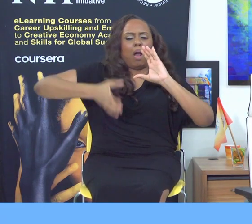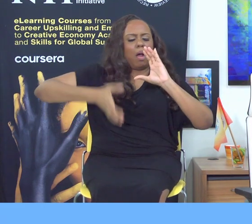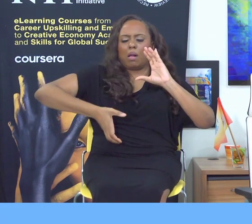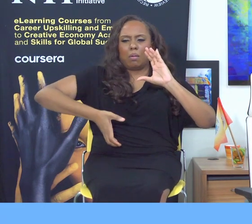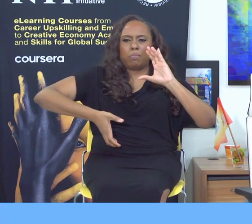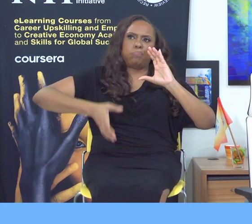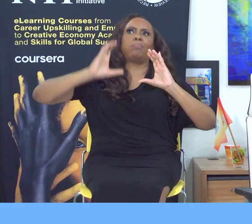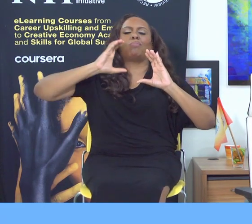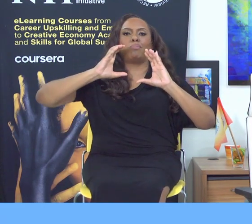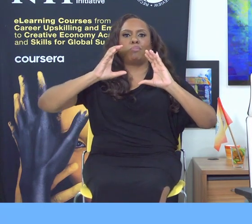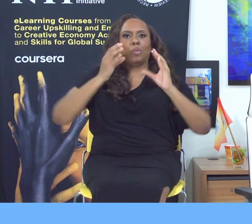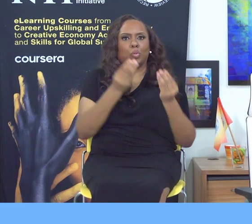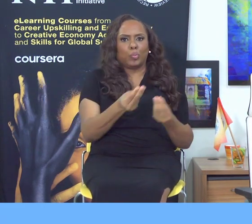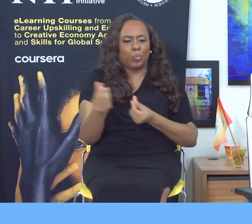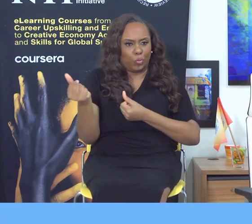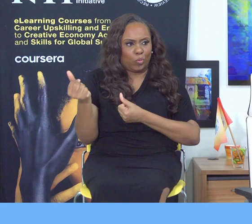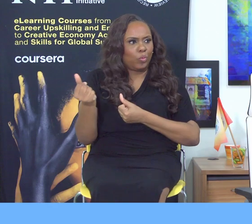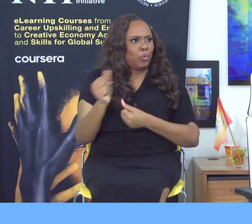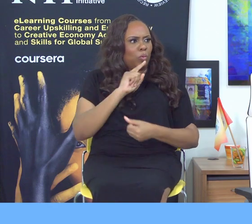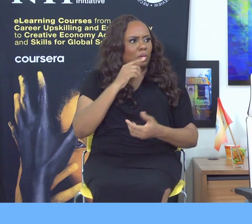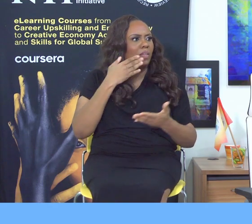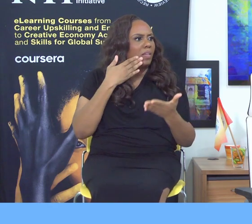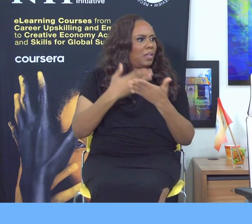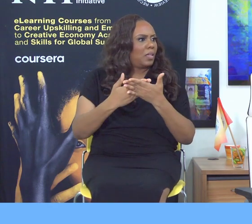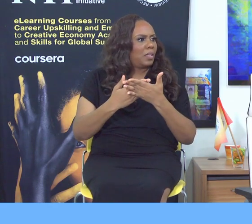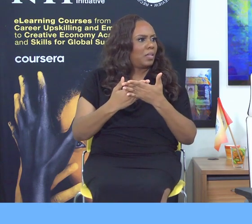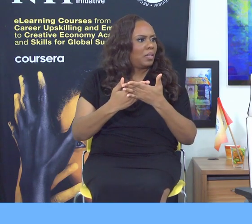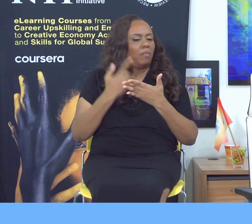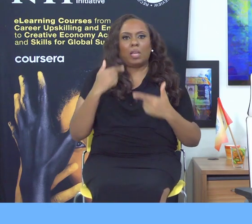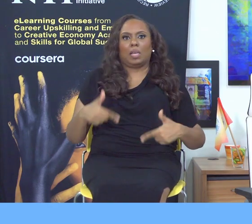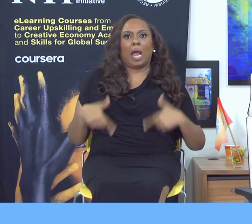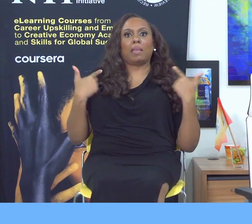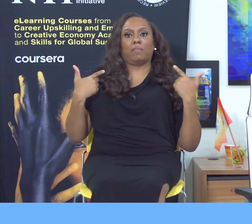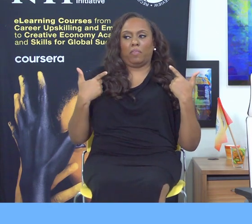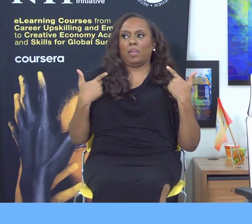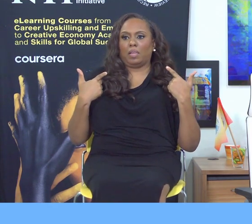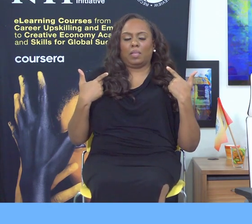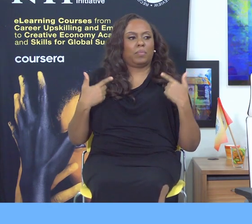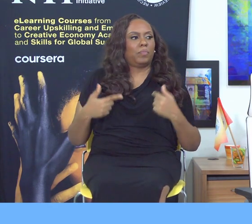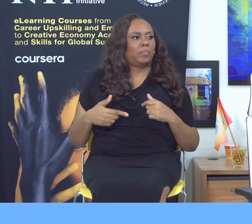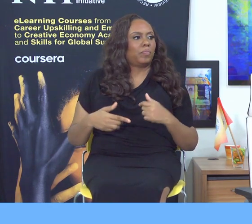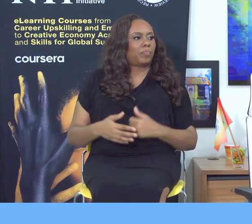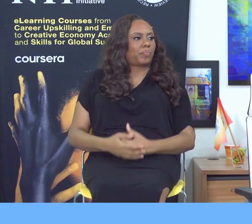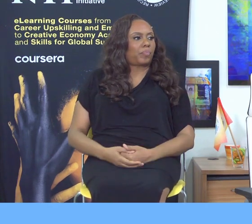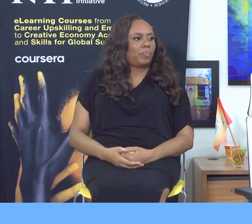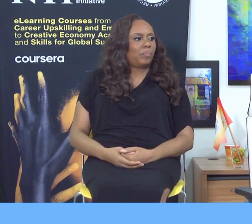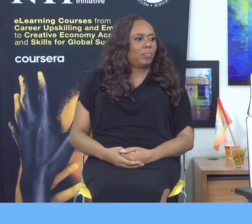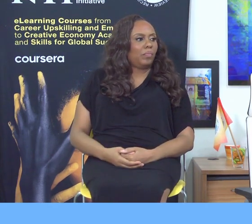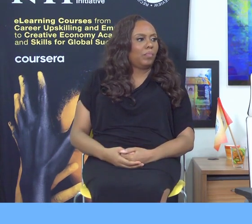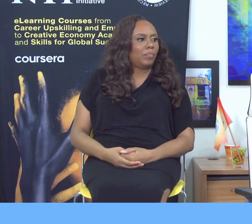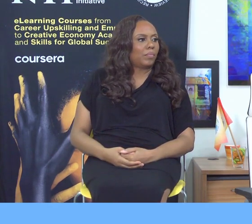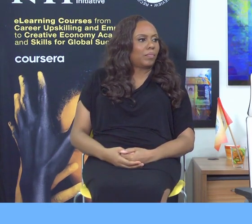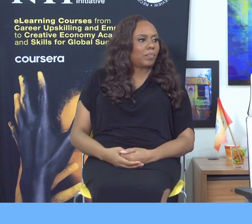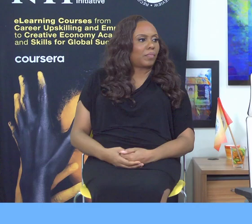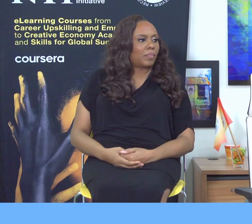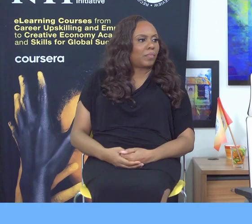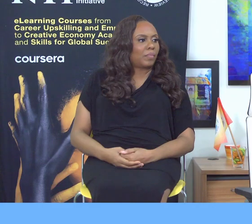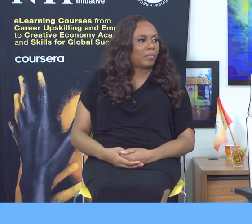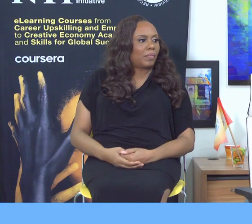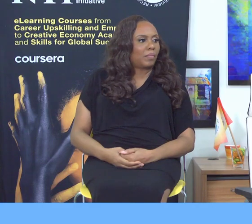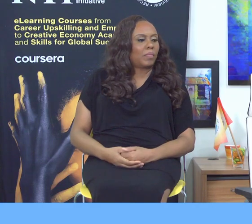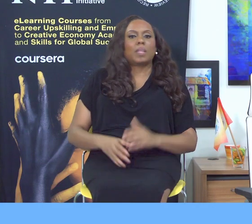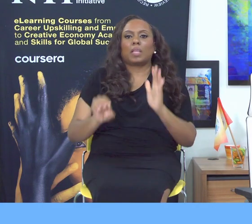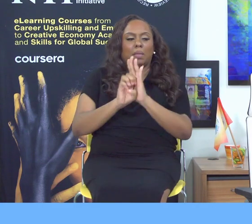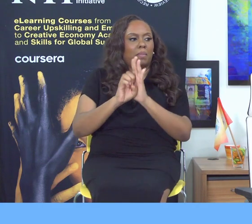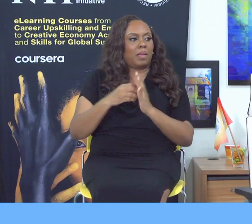work good, very good for work life. For example, I don't have a